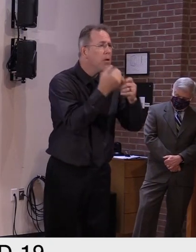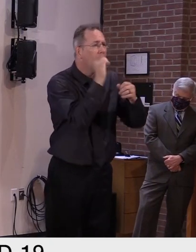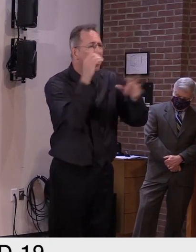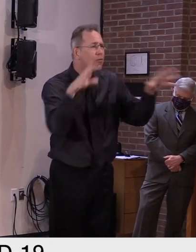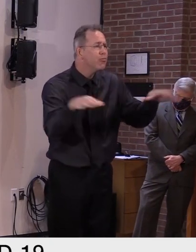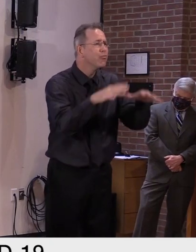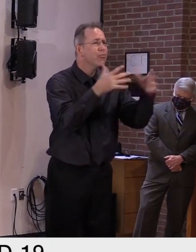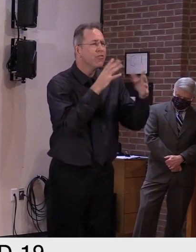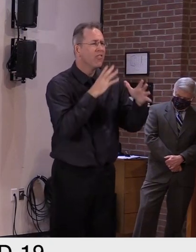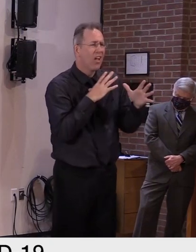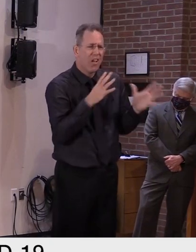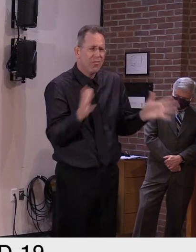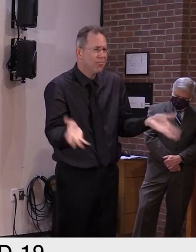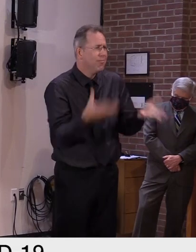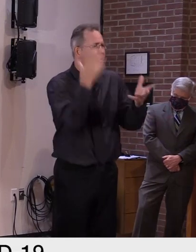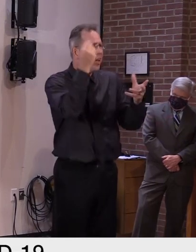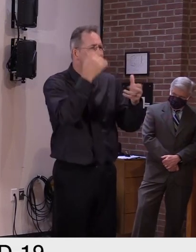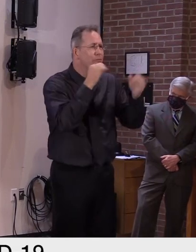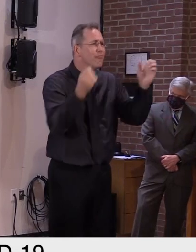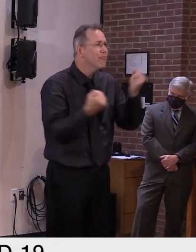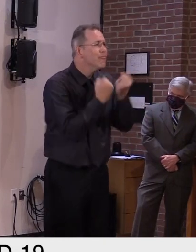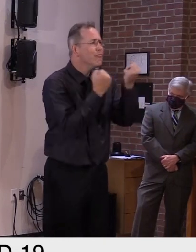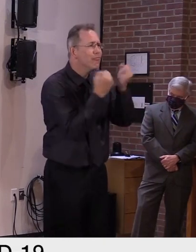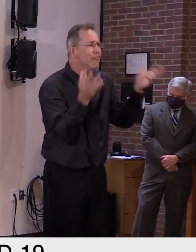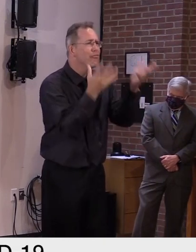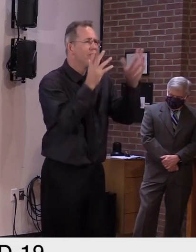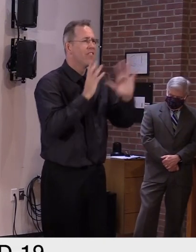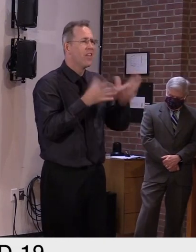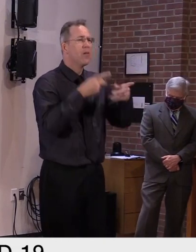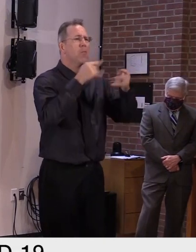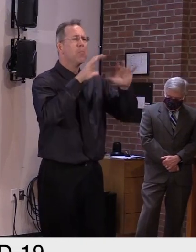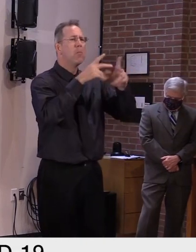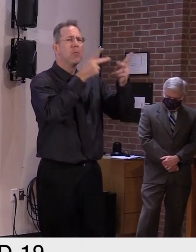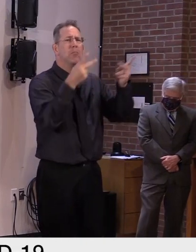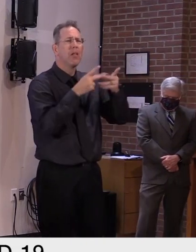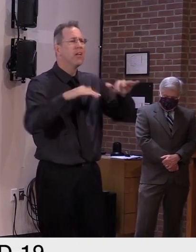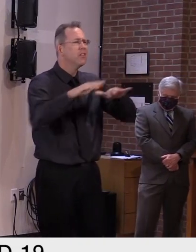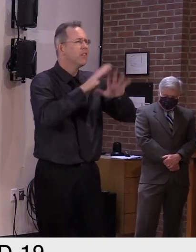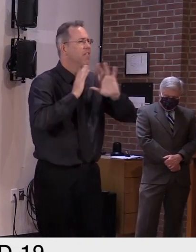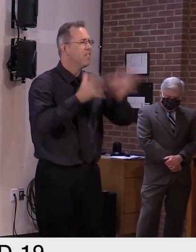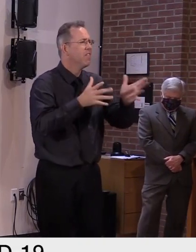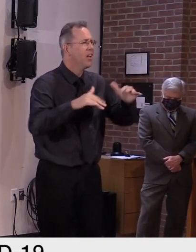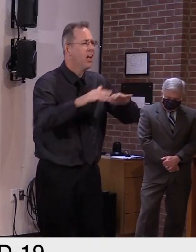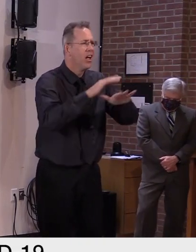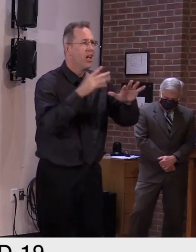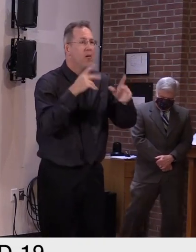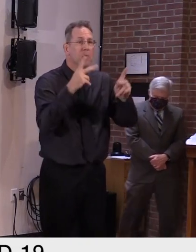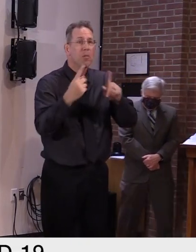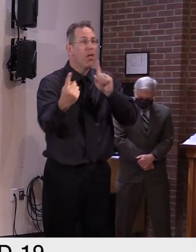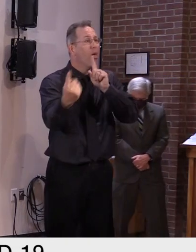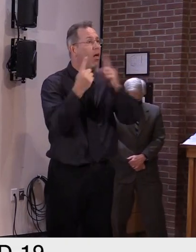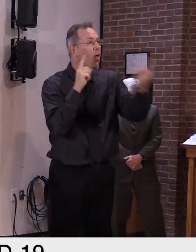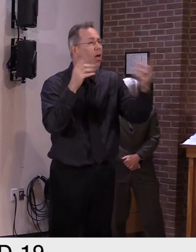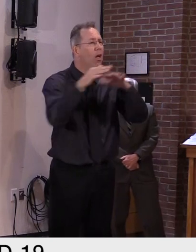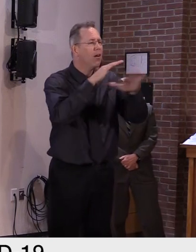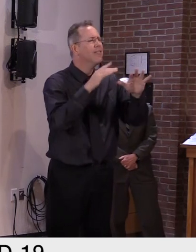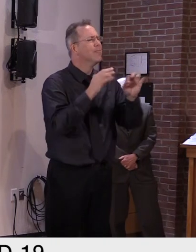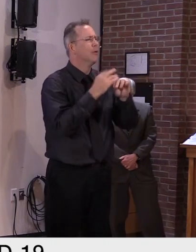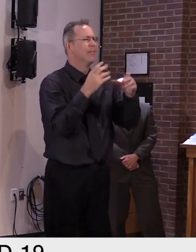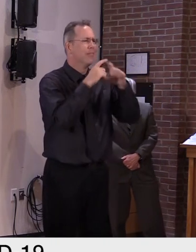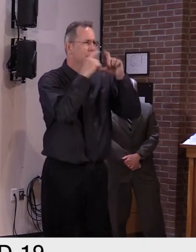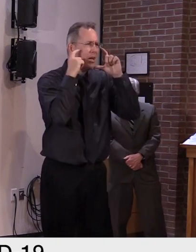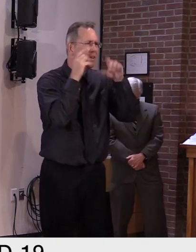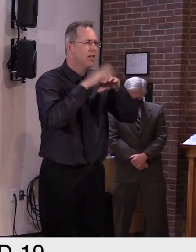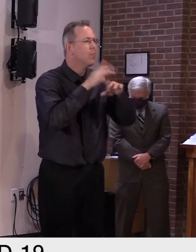is within range of someone else to put on a mask. It's pretty simple to do, and it really